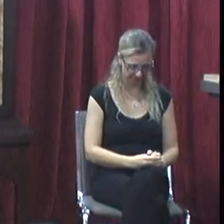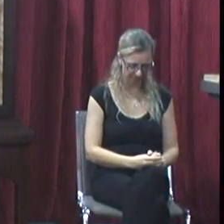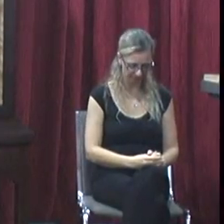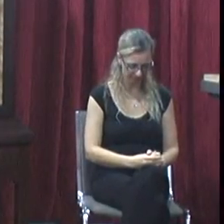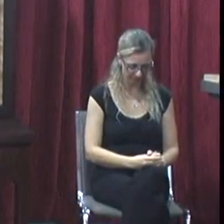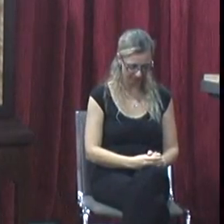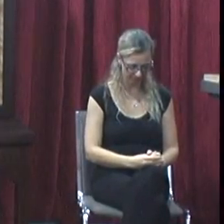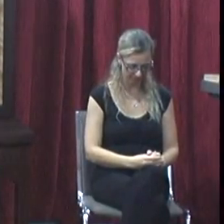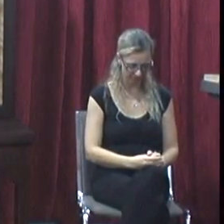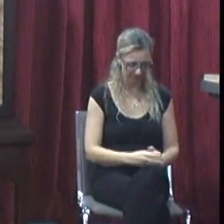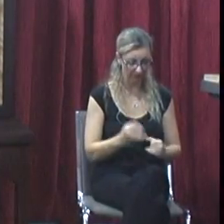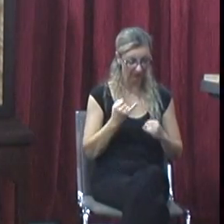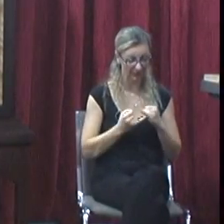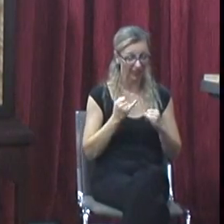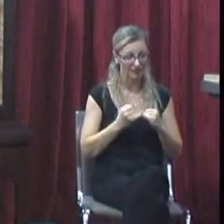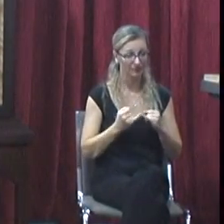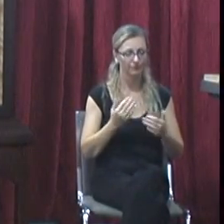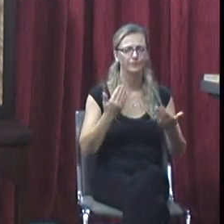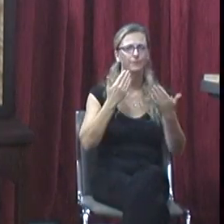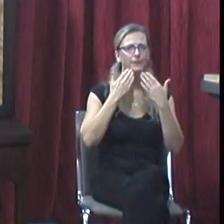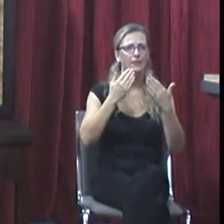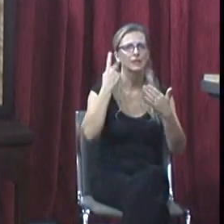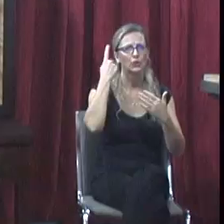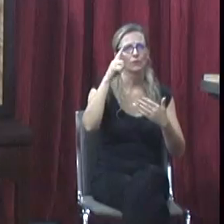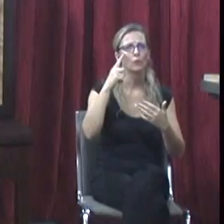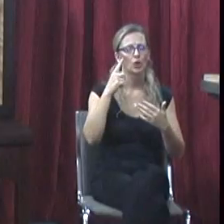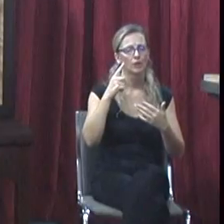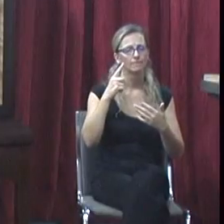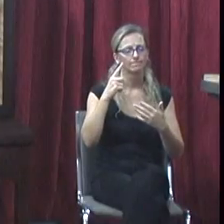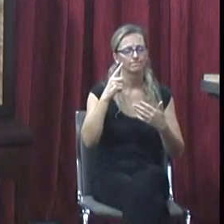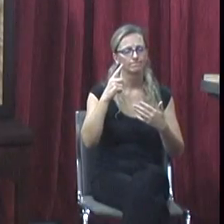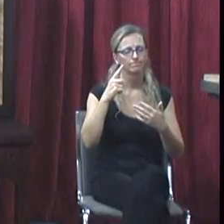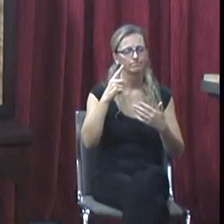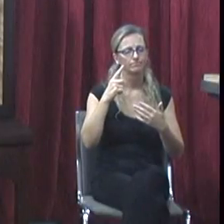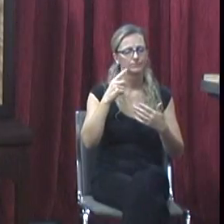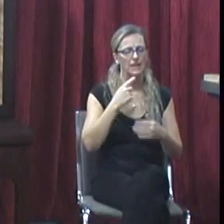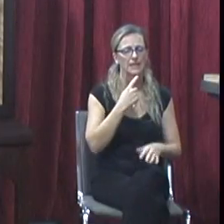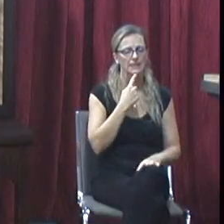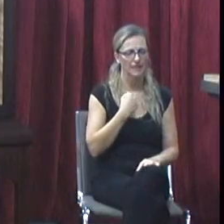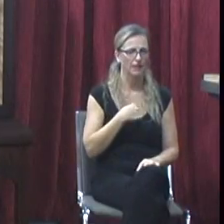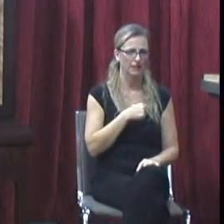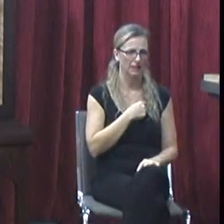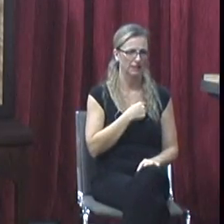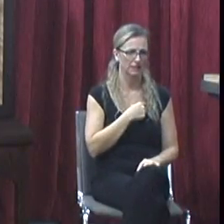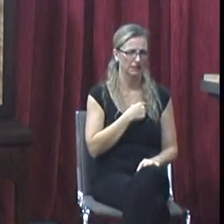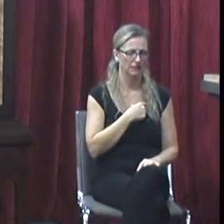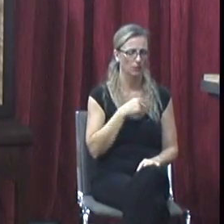And finally, Lord, thank you for telling us we have to lose our lives to save them.